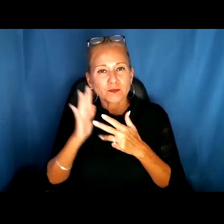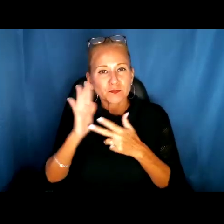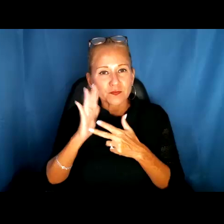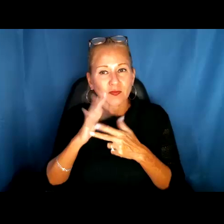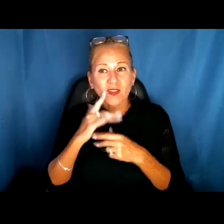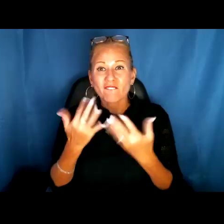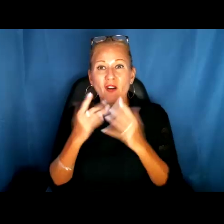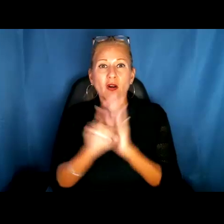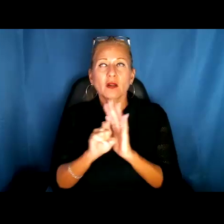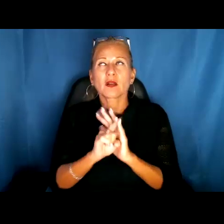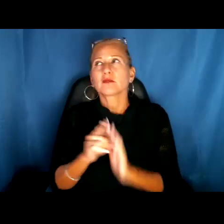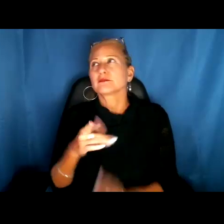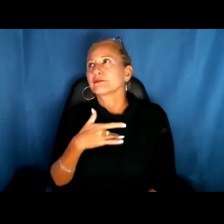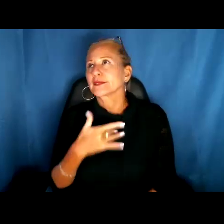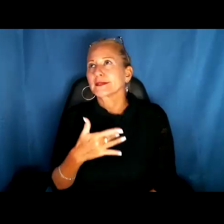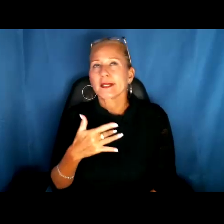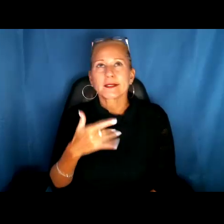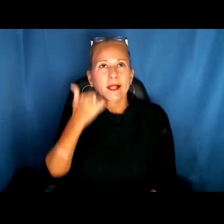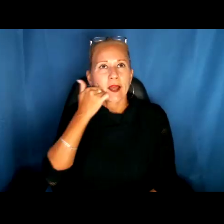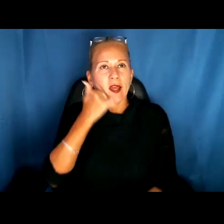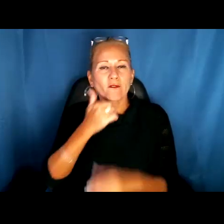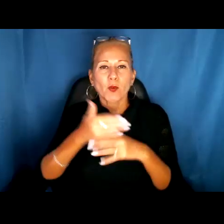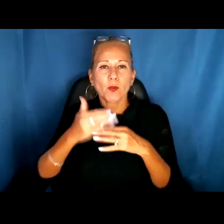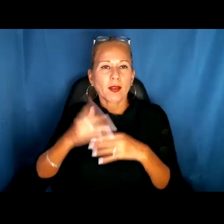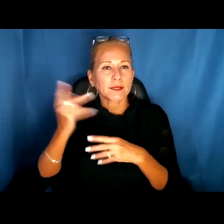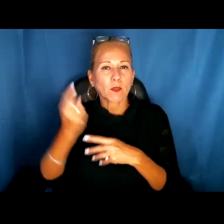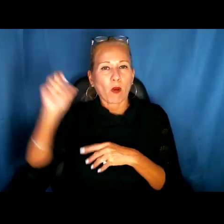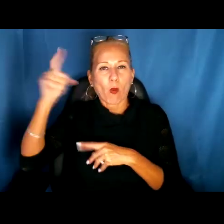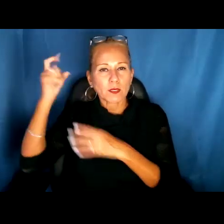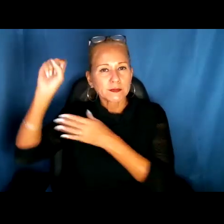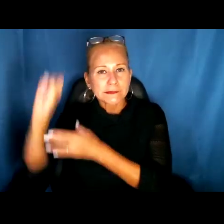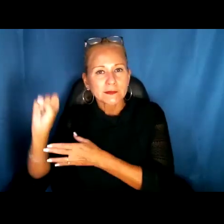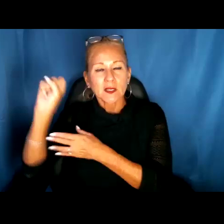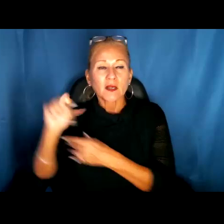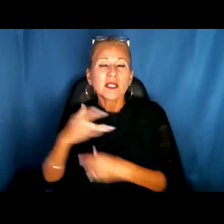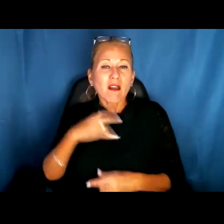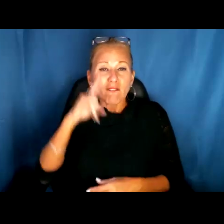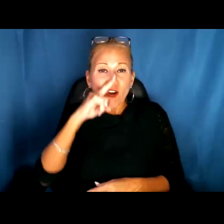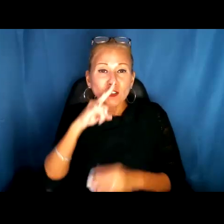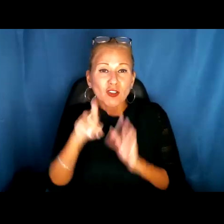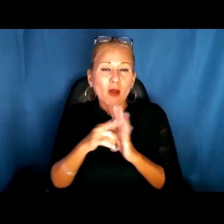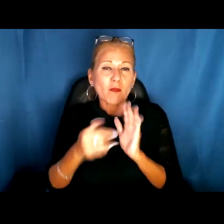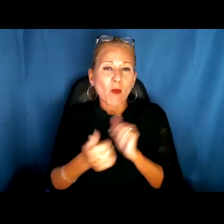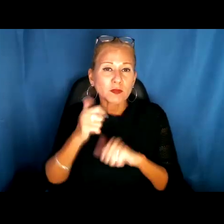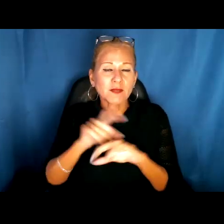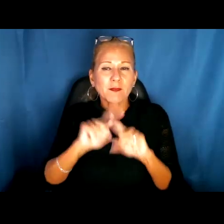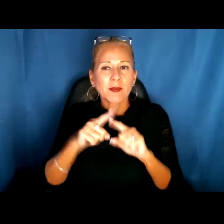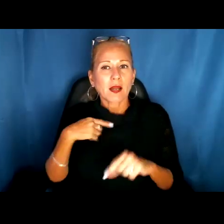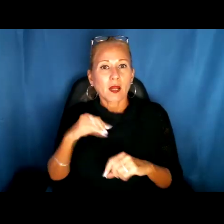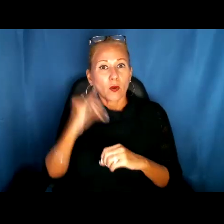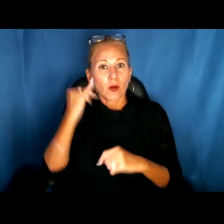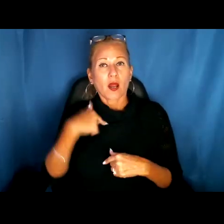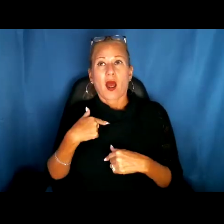fire alarm went off at least once every weekend. Luckily, it was usually a false alarm, but I had no idea, and I just had to lay